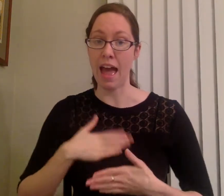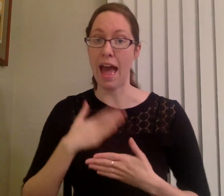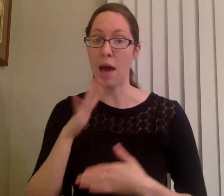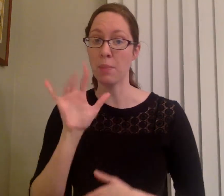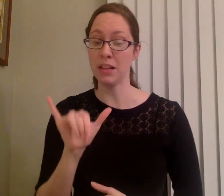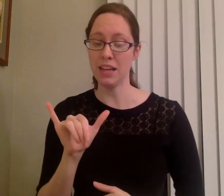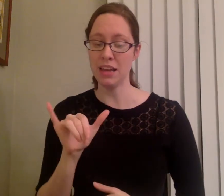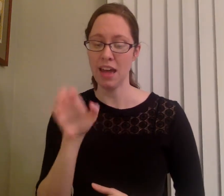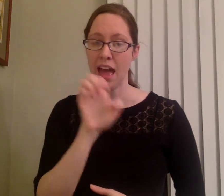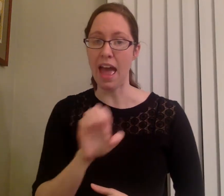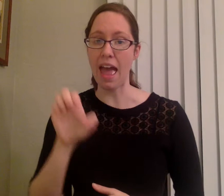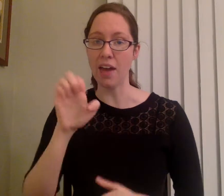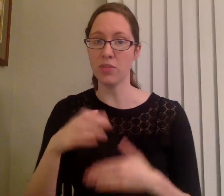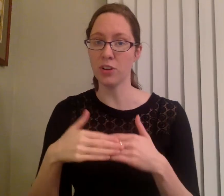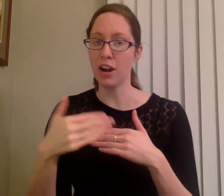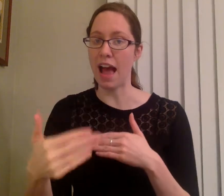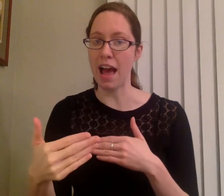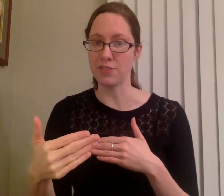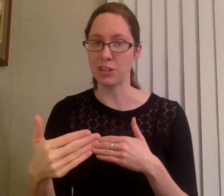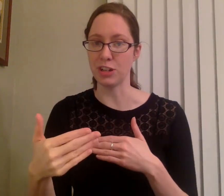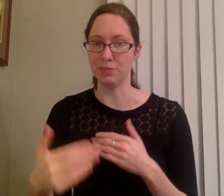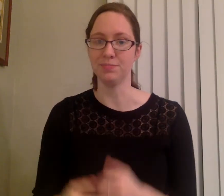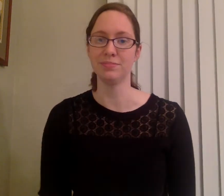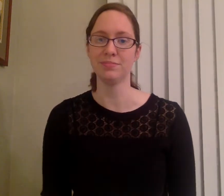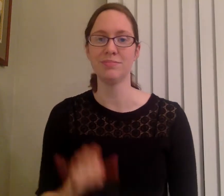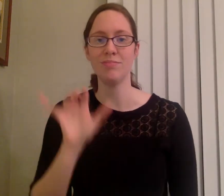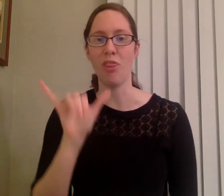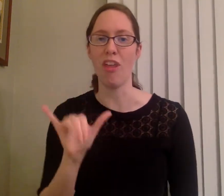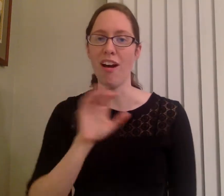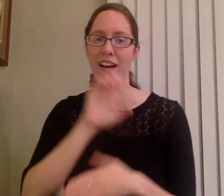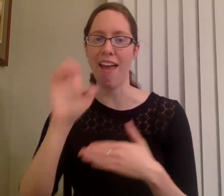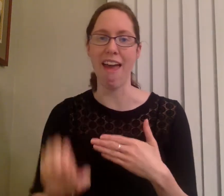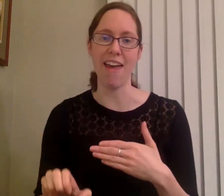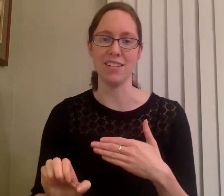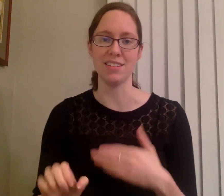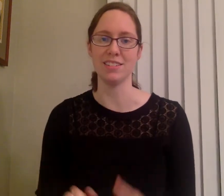happily ever after. The end.